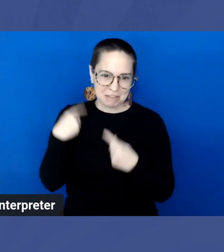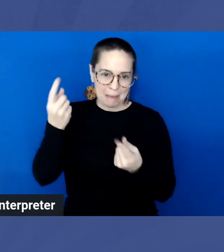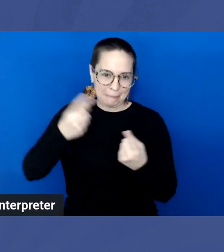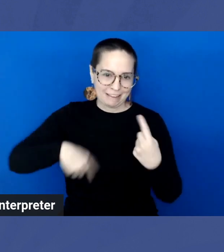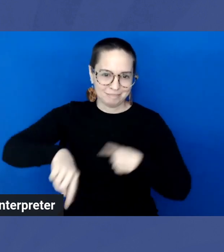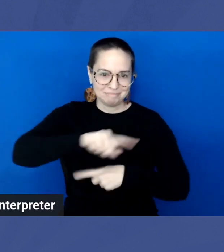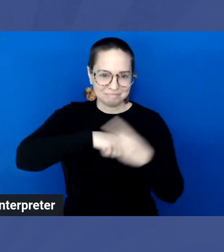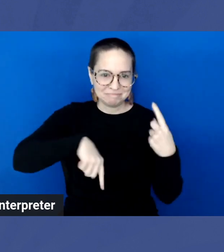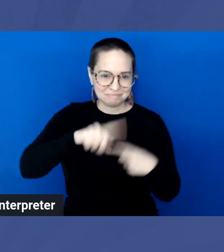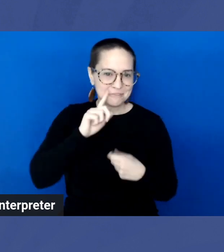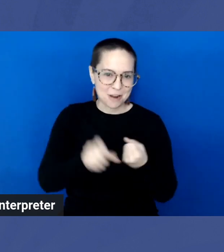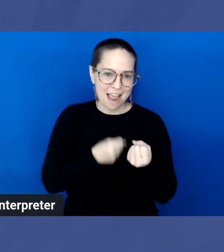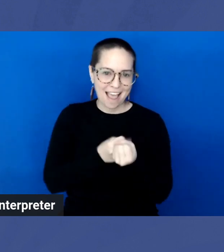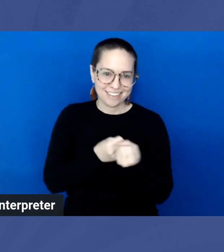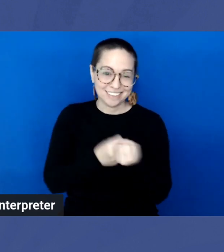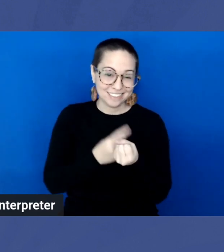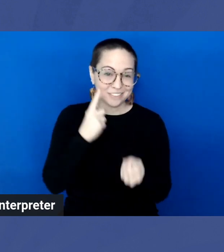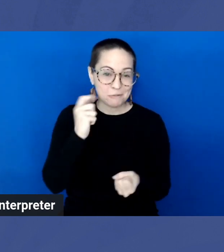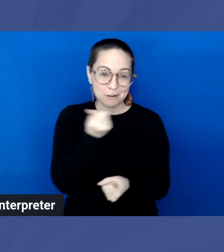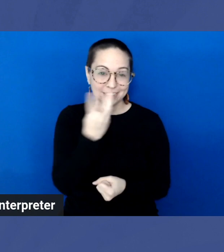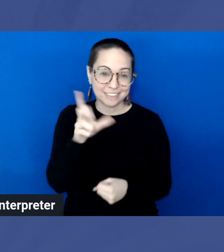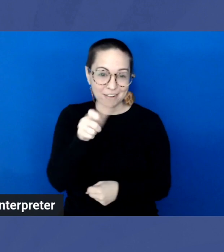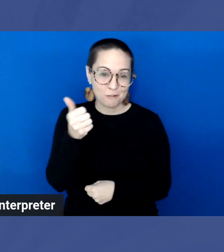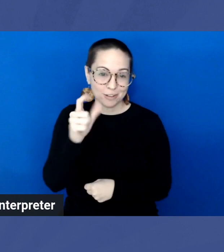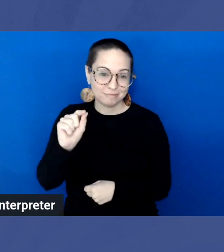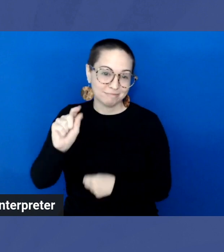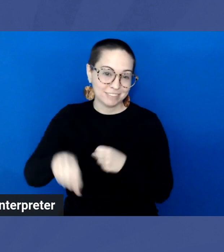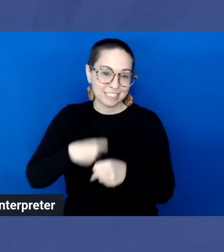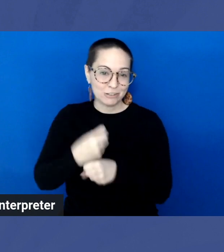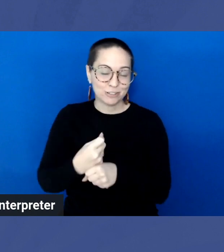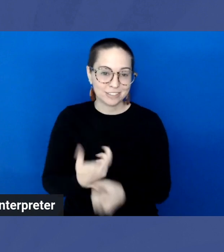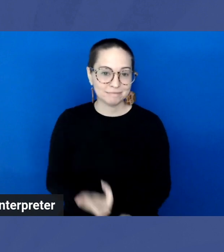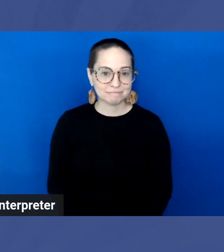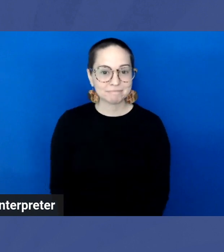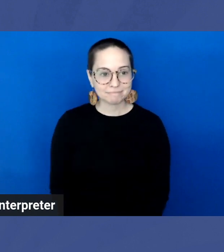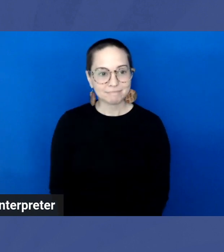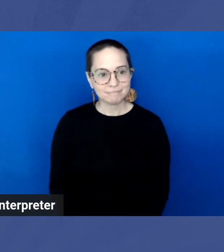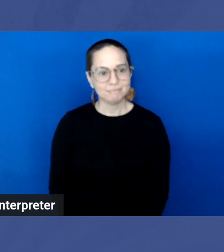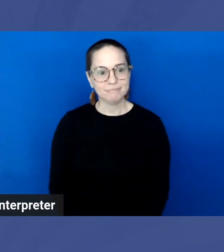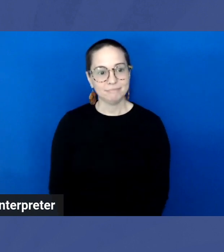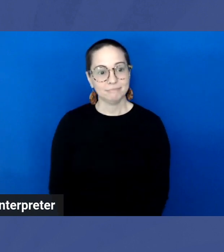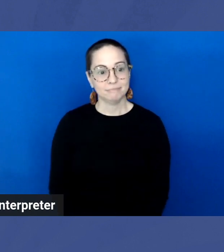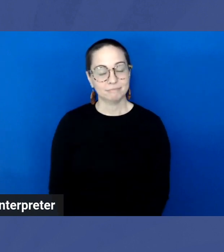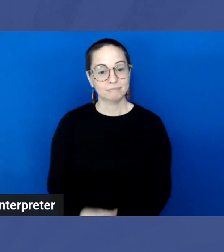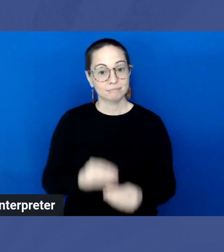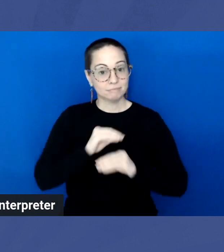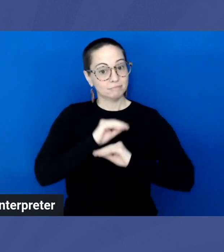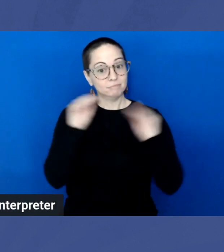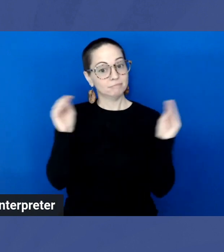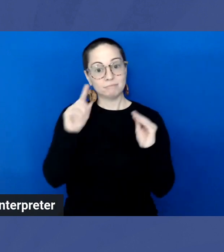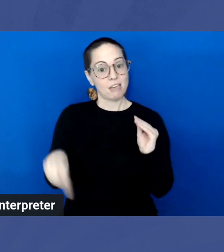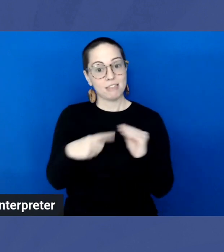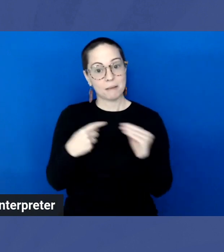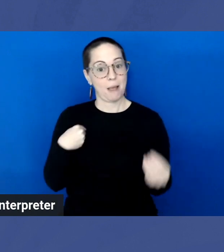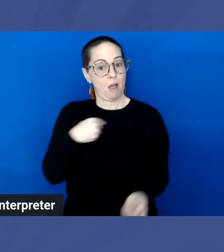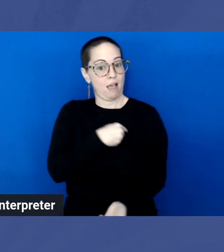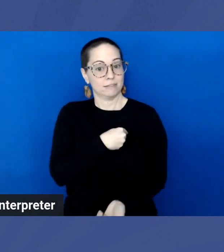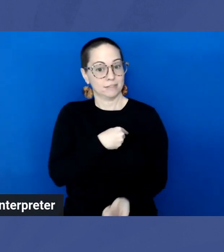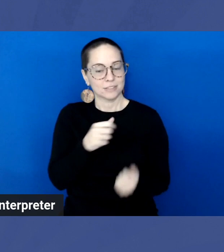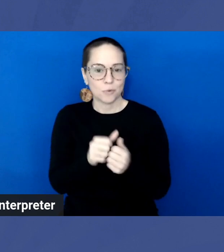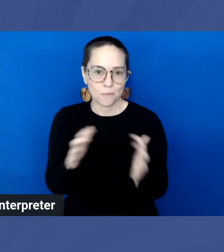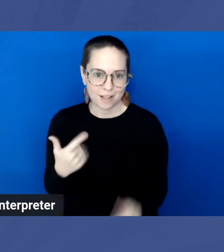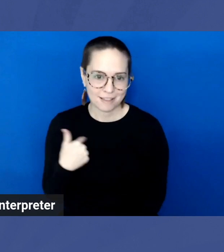within advocacy for a few decades, and that is, nothing about us without